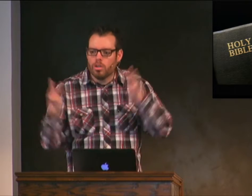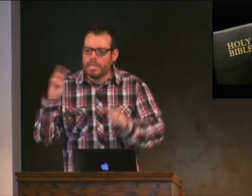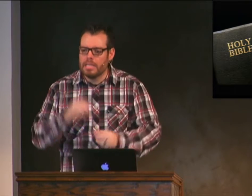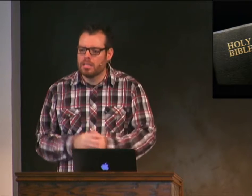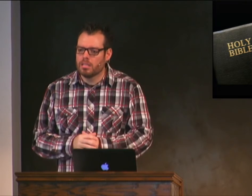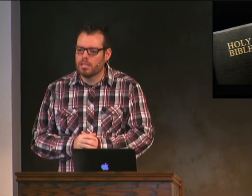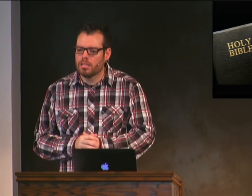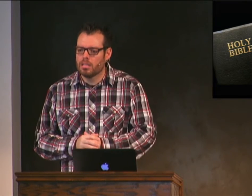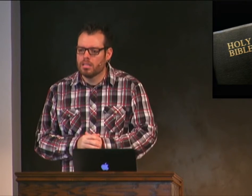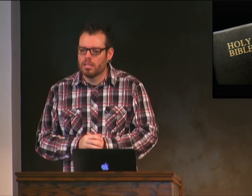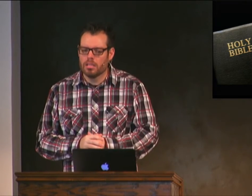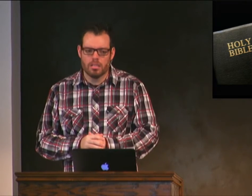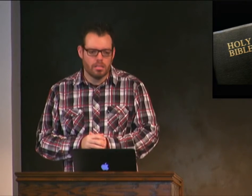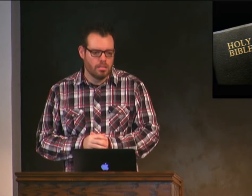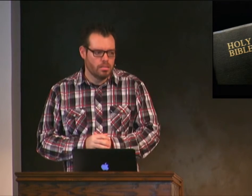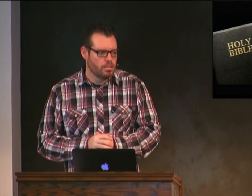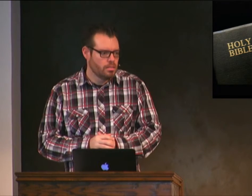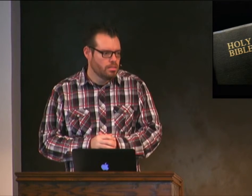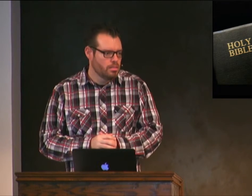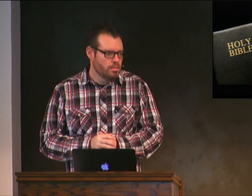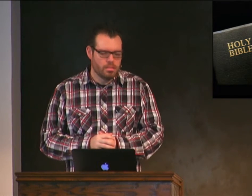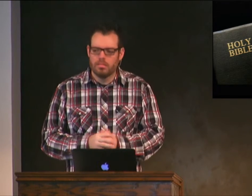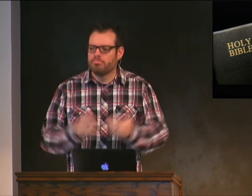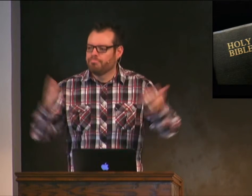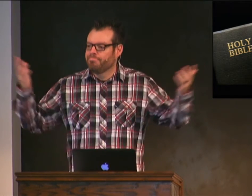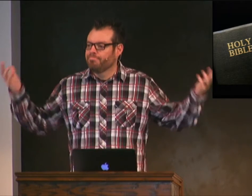Are you worried?